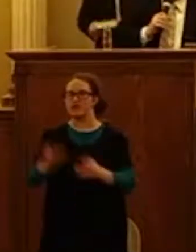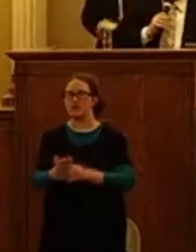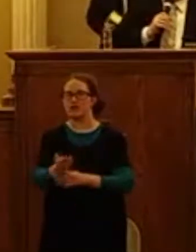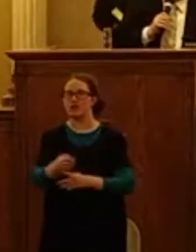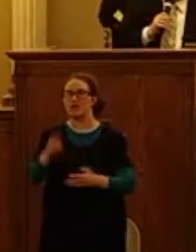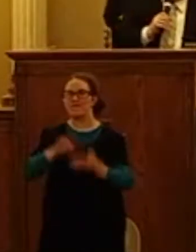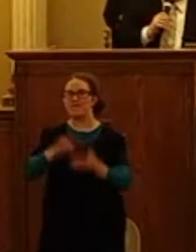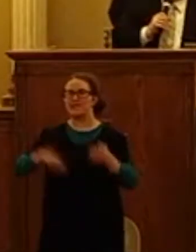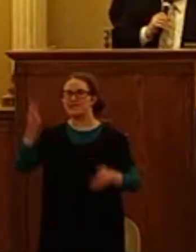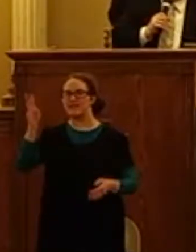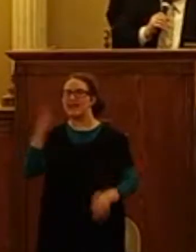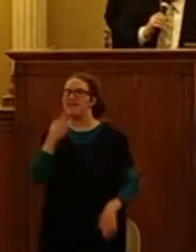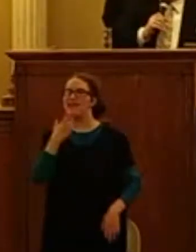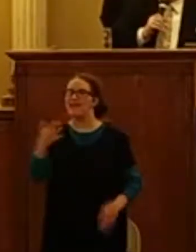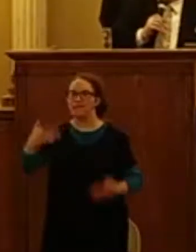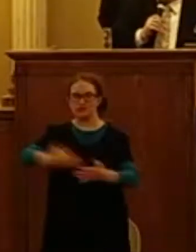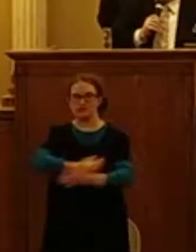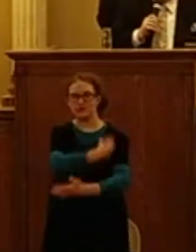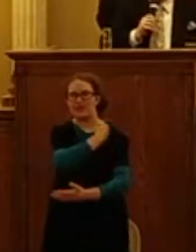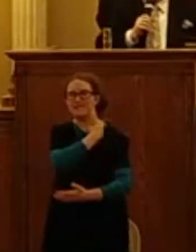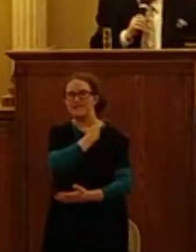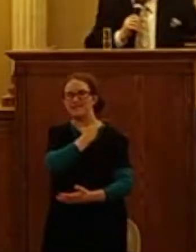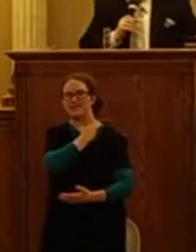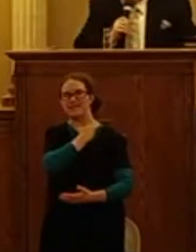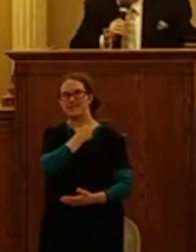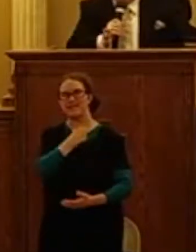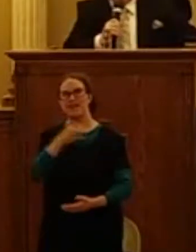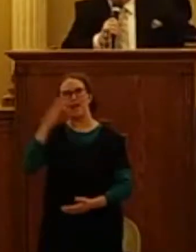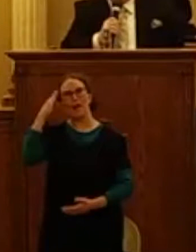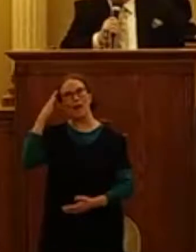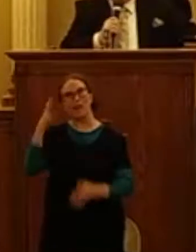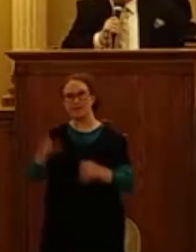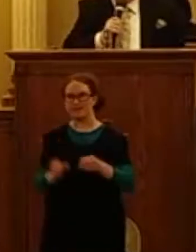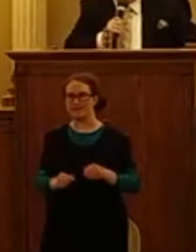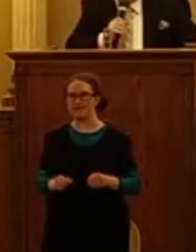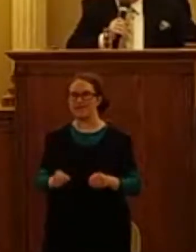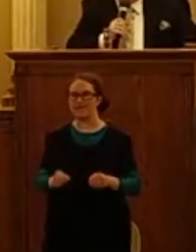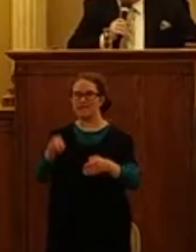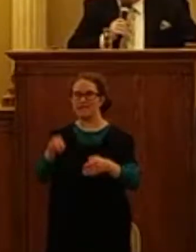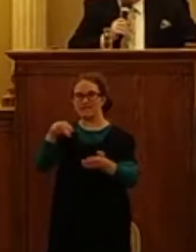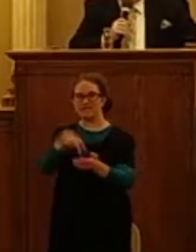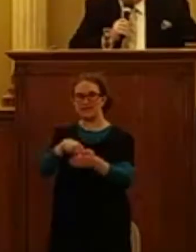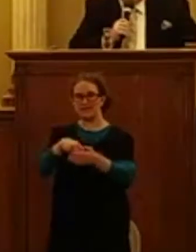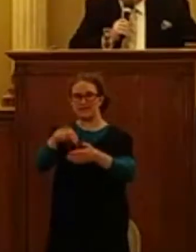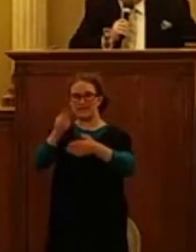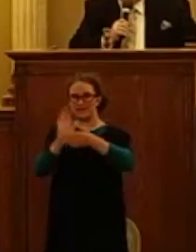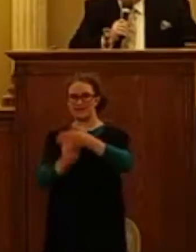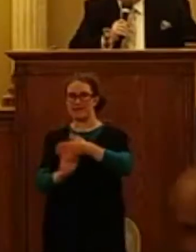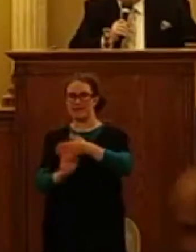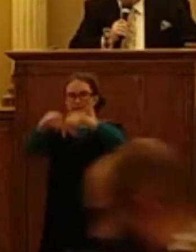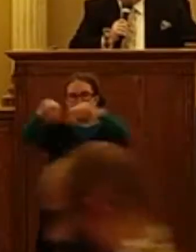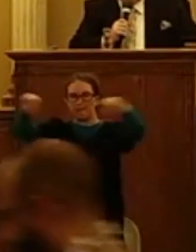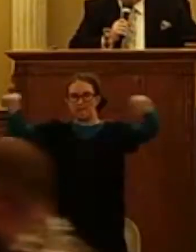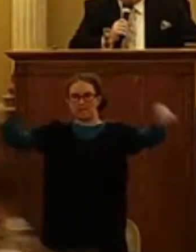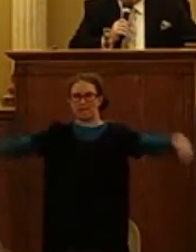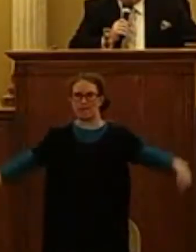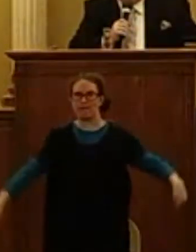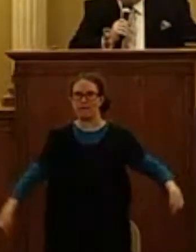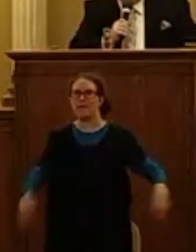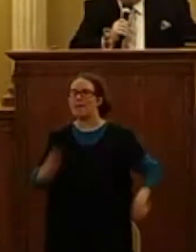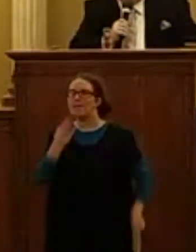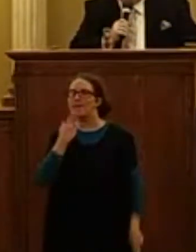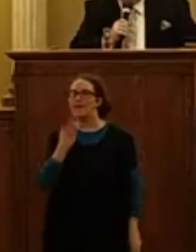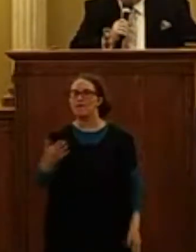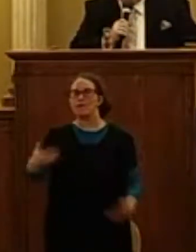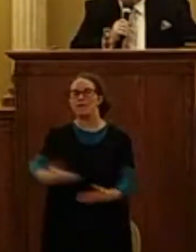13 through verse number 16. Thankful for the opportunity. I don't take it lightly to stand behind this pulpit. And